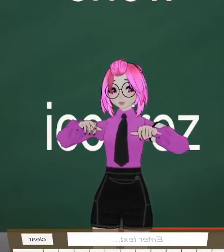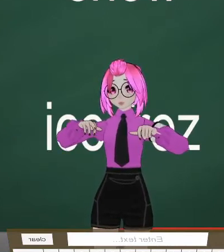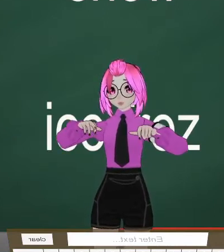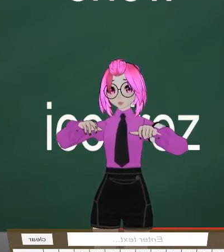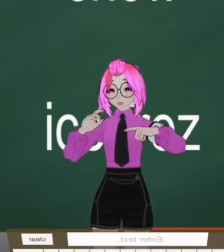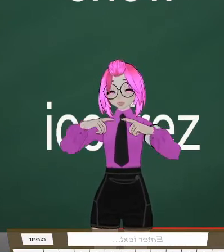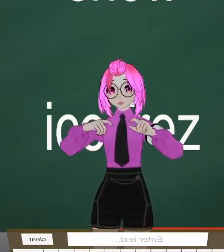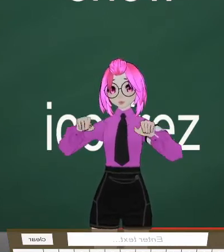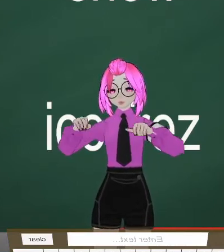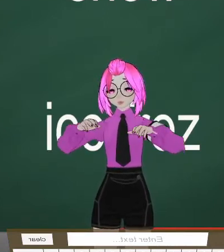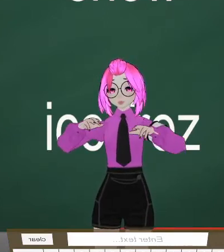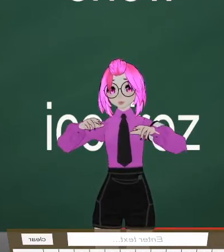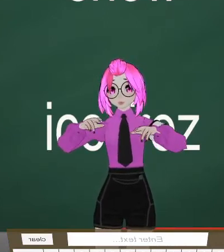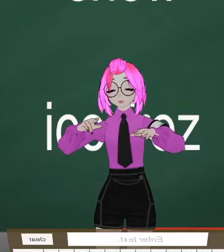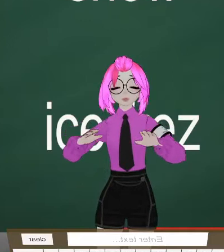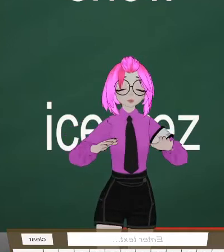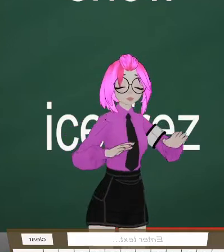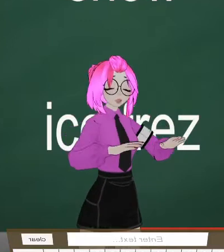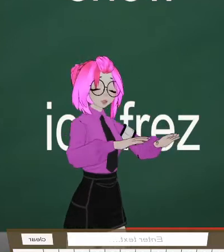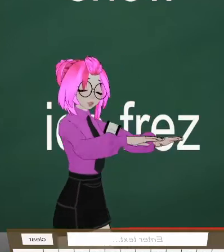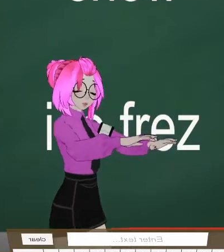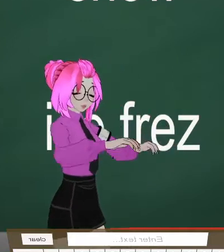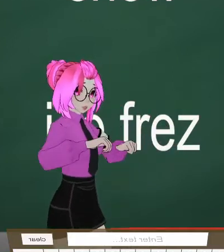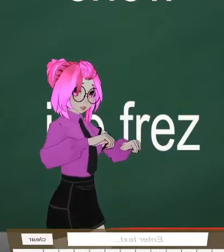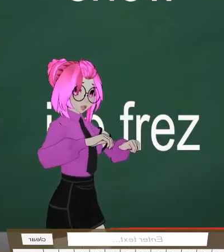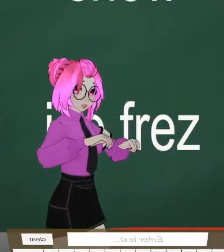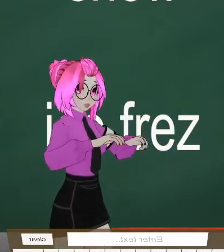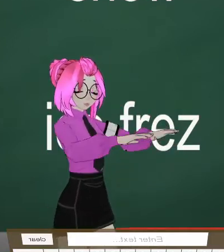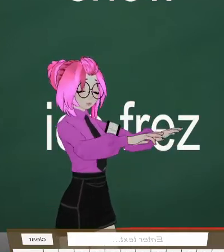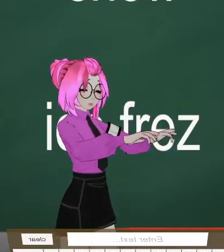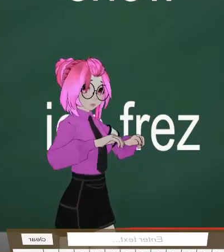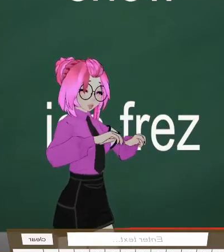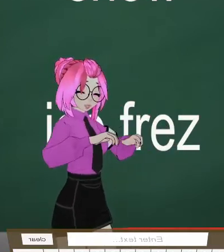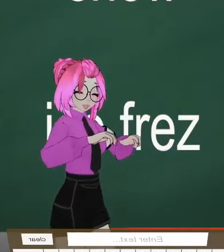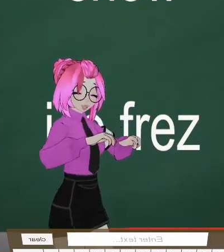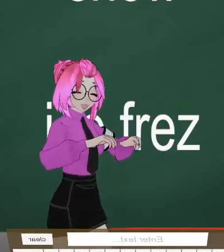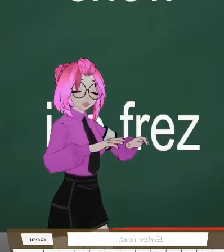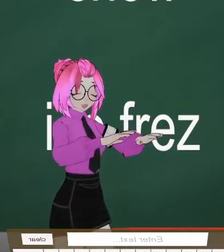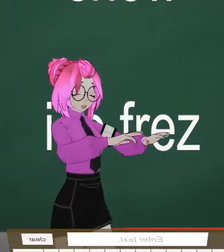can't move frozen so this is ice or freeze just like that